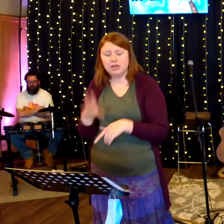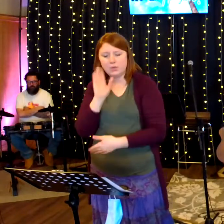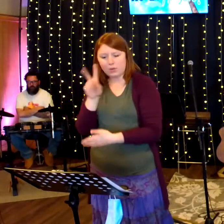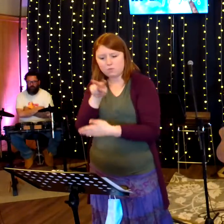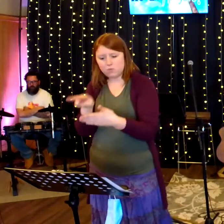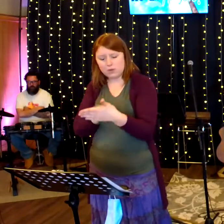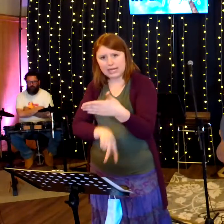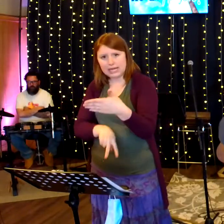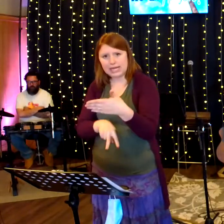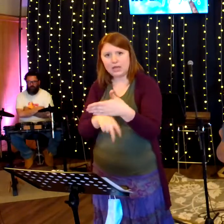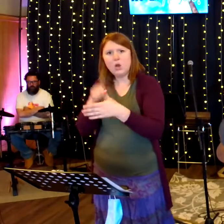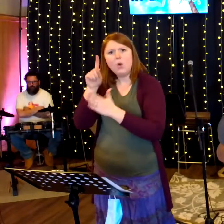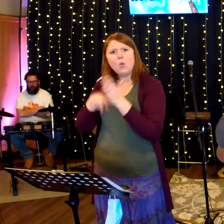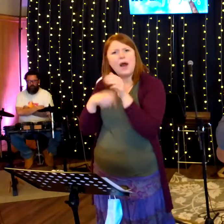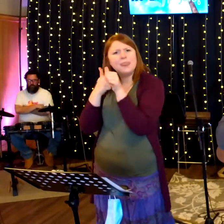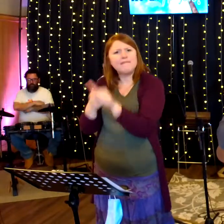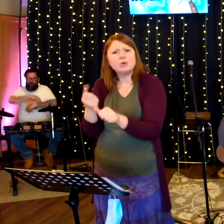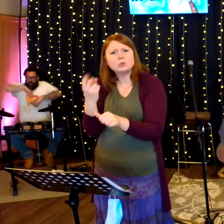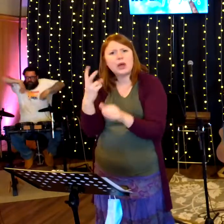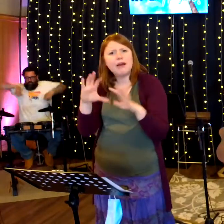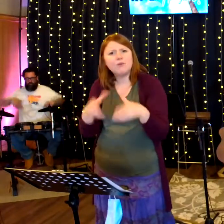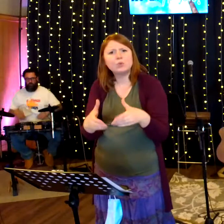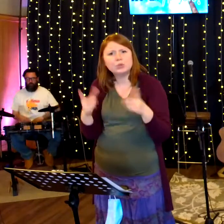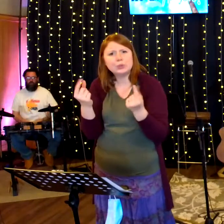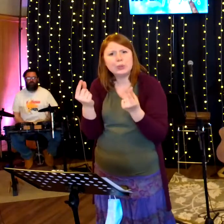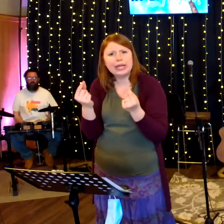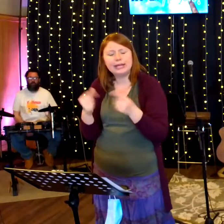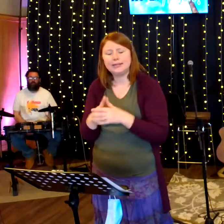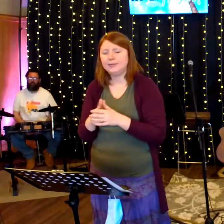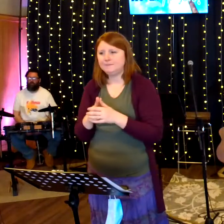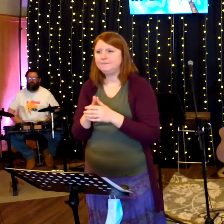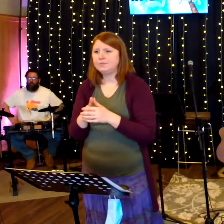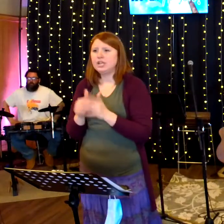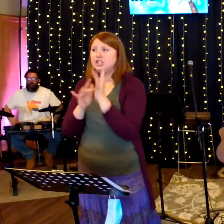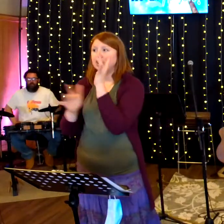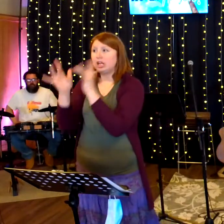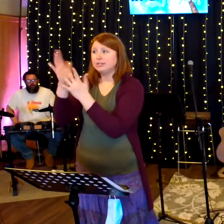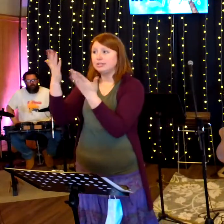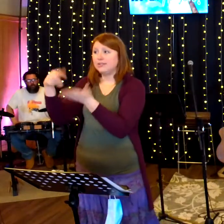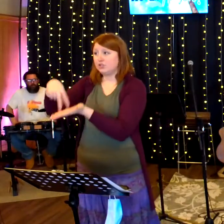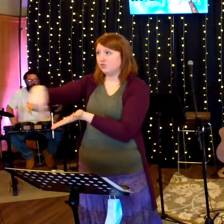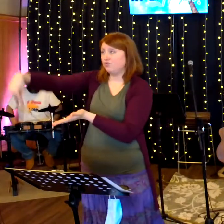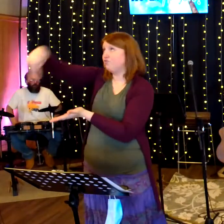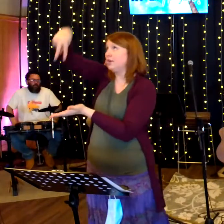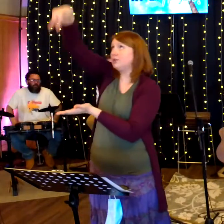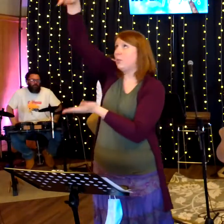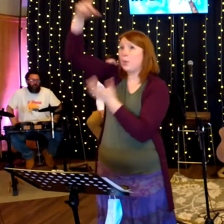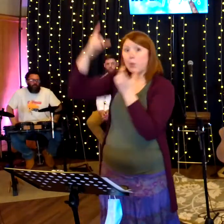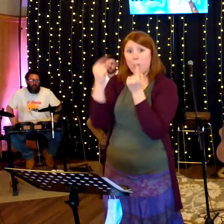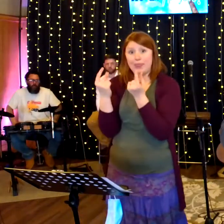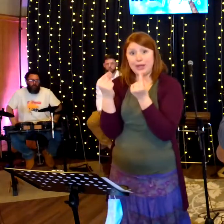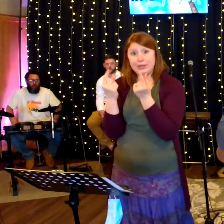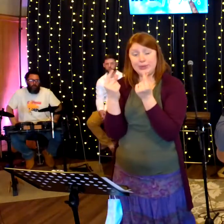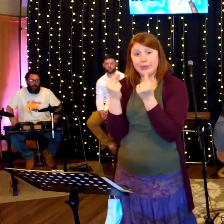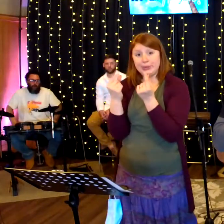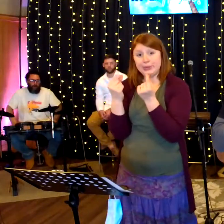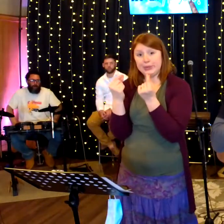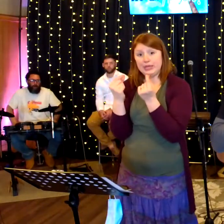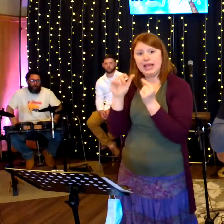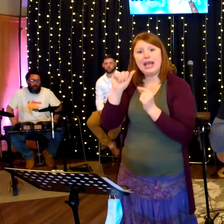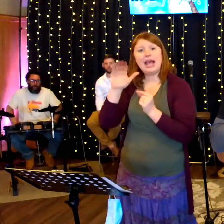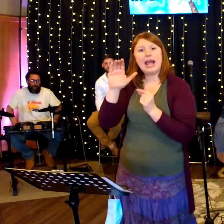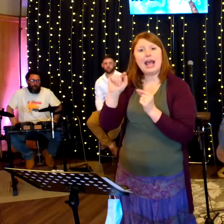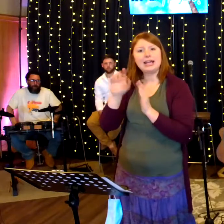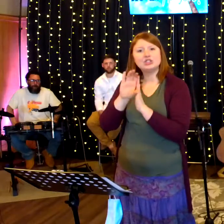apostles were doing shortly after the death and resurrection of Jesus. And it says, they devoted themselves, this is in